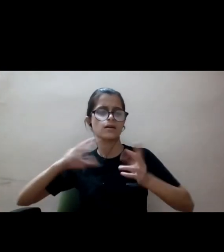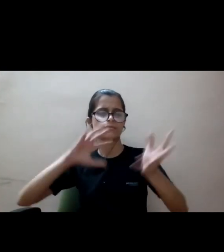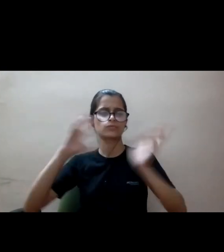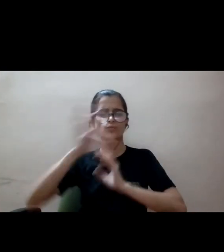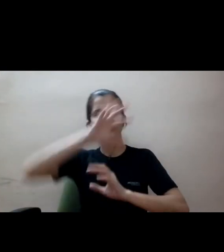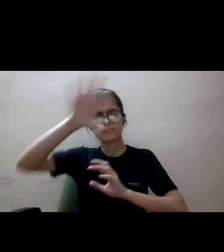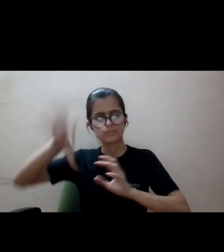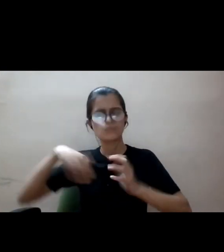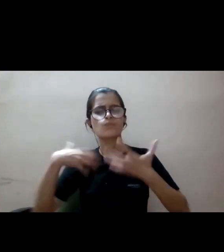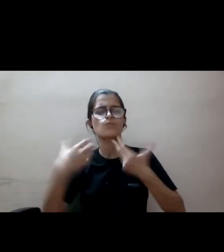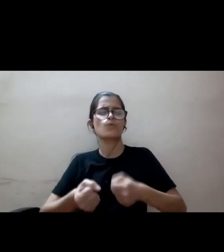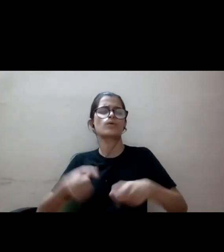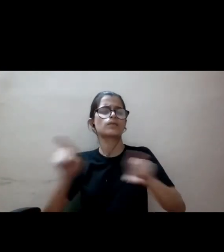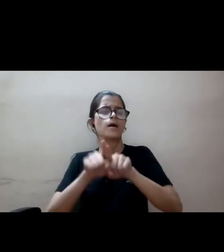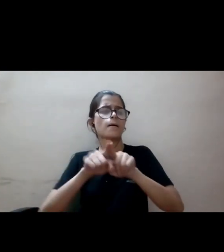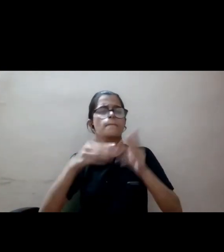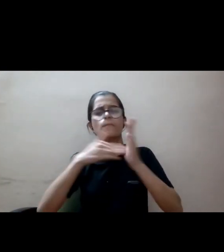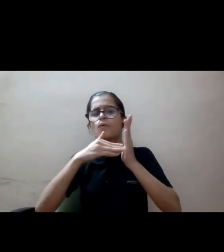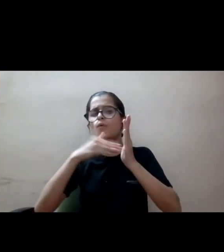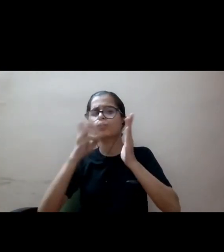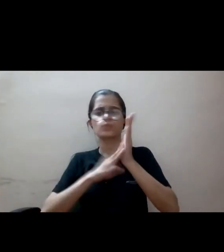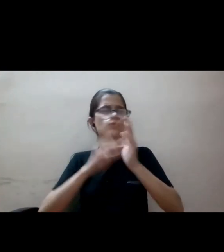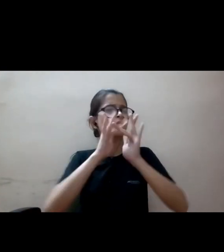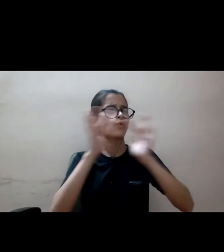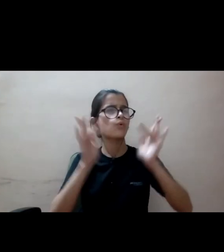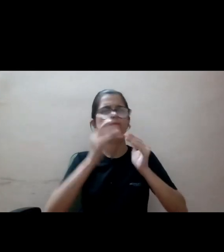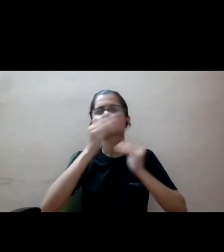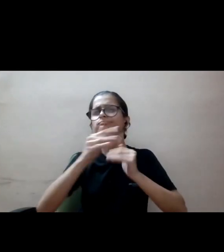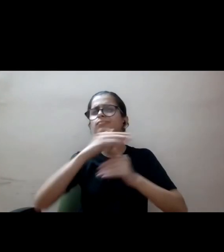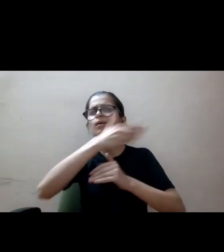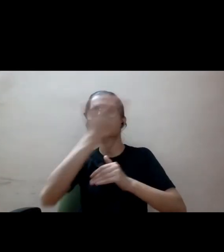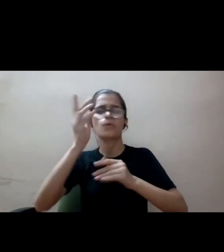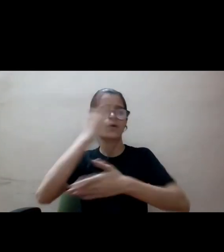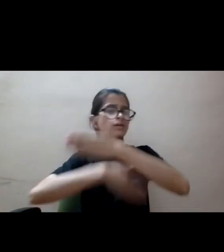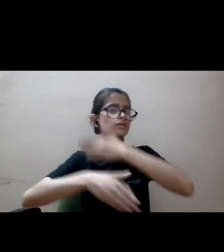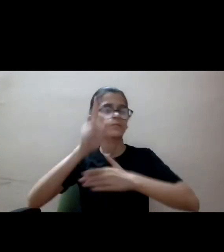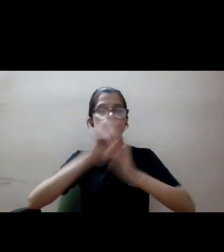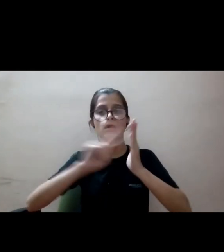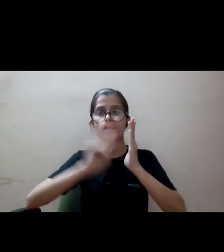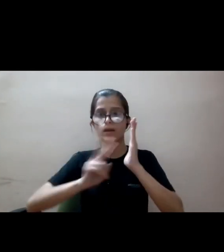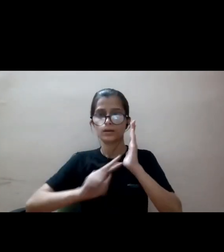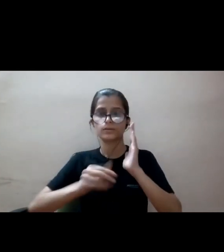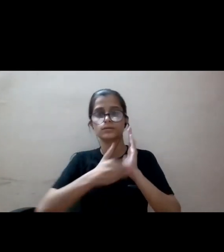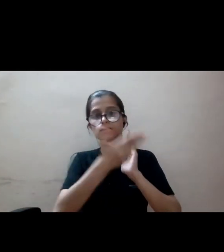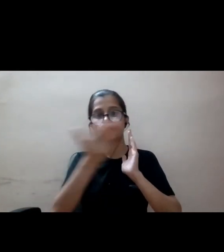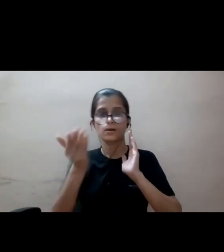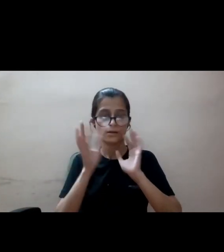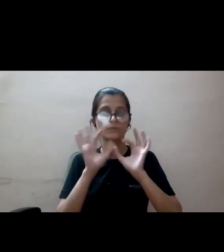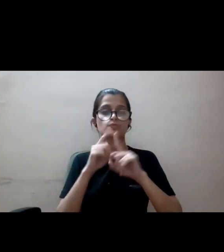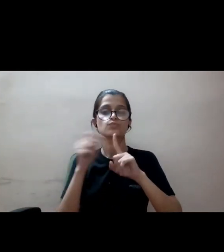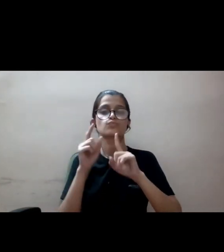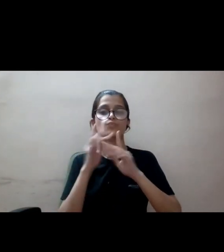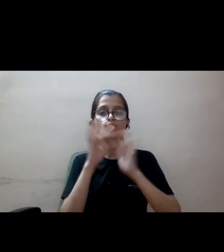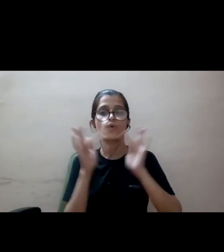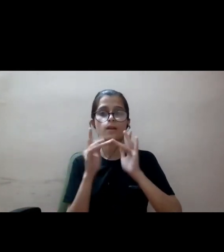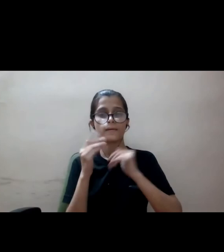writing online globally for disabled writers. So we need that. You